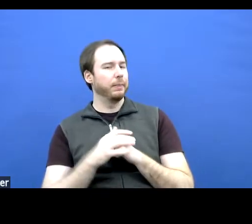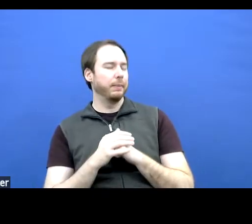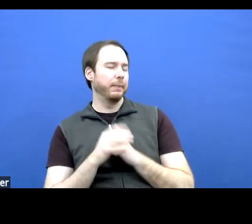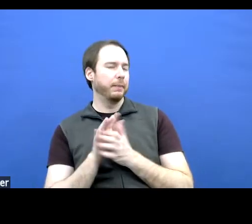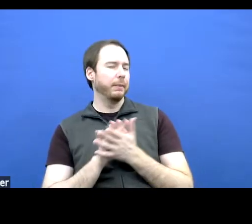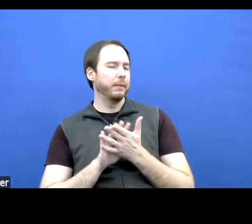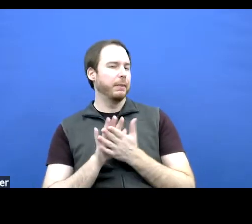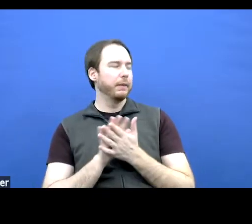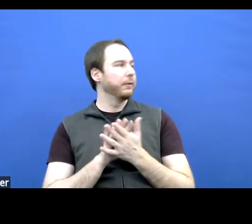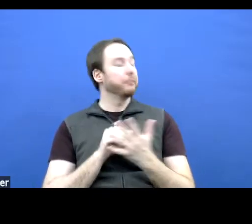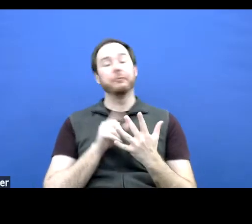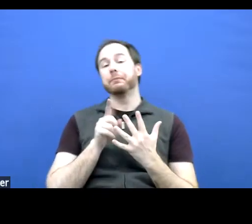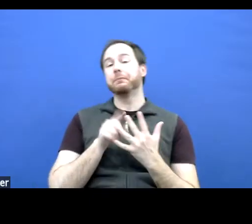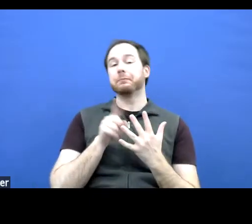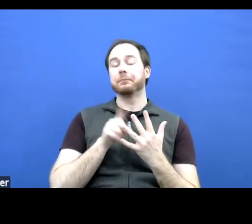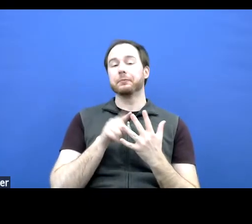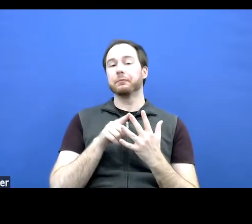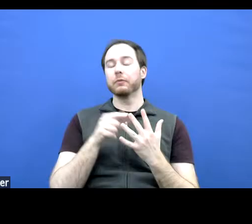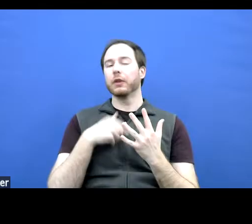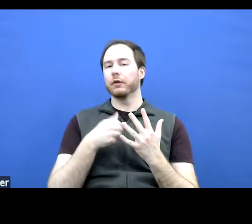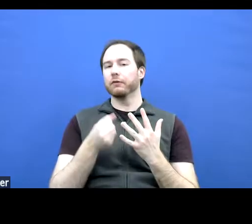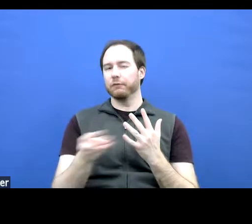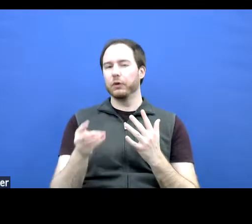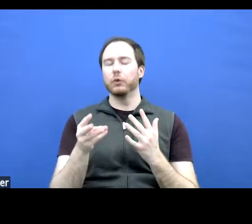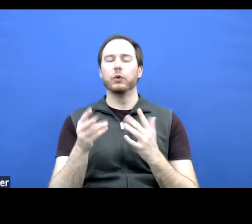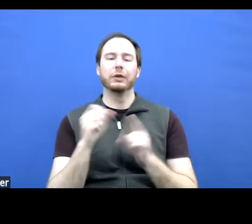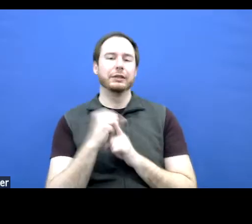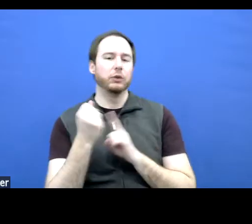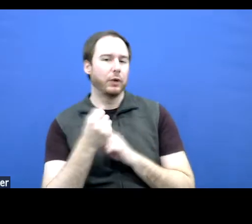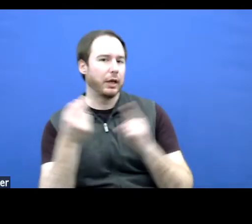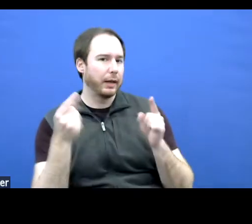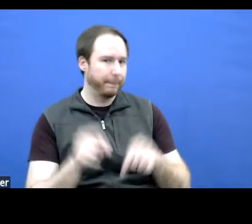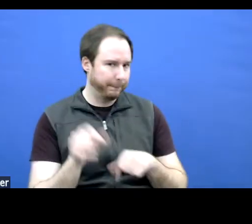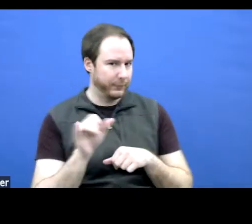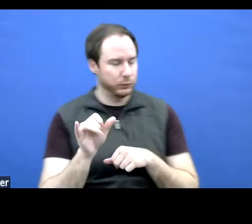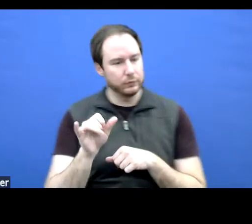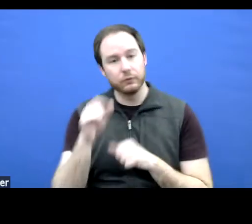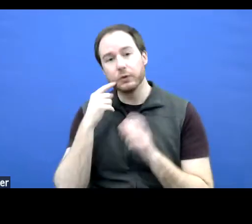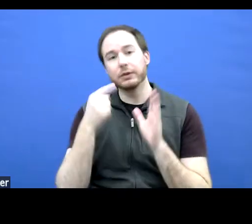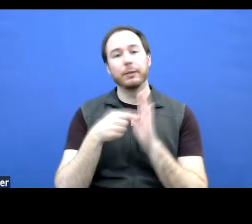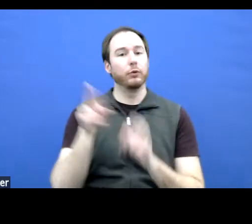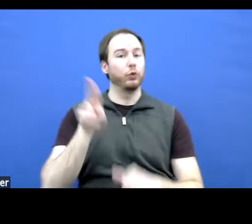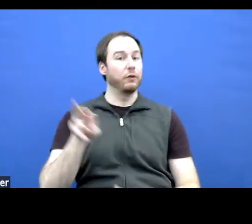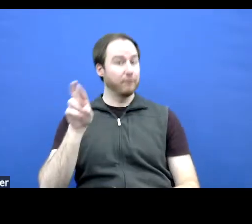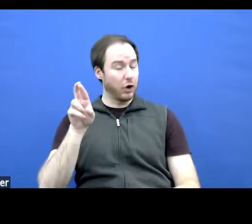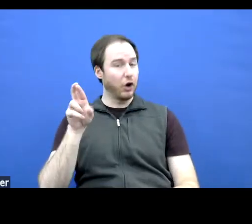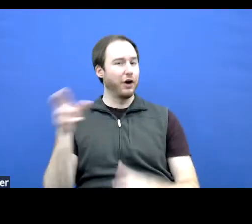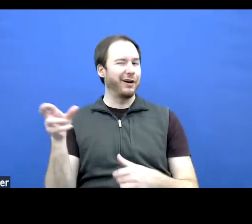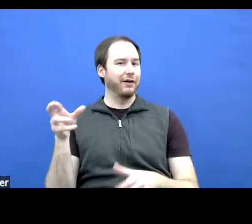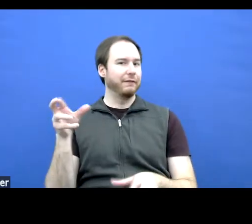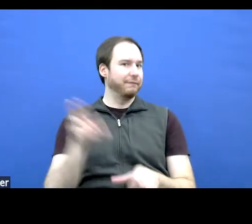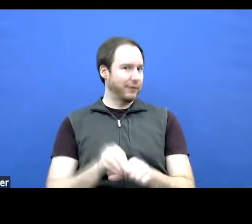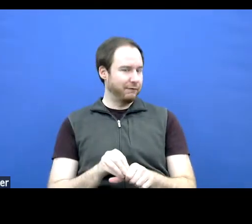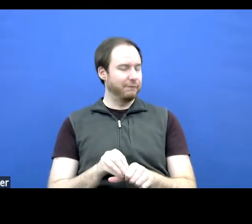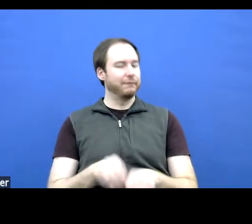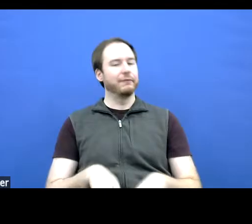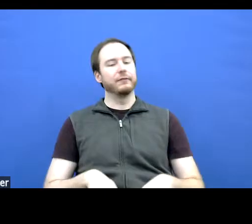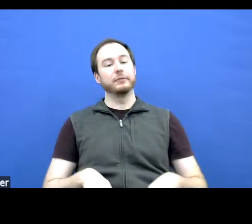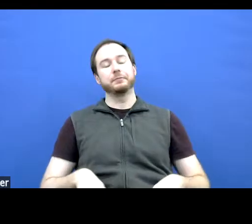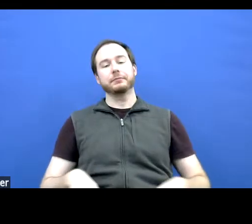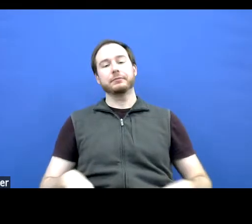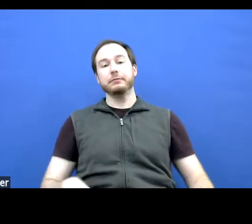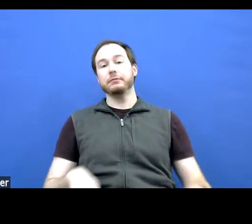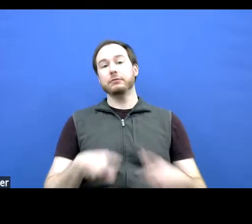in. And I will just say there was a couple other things that played into it as well, including some from U of R. So